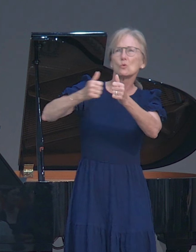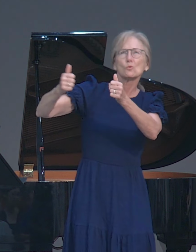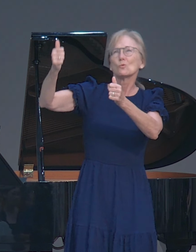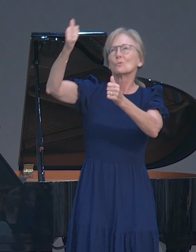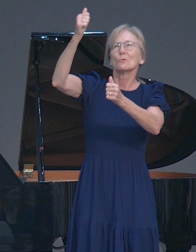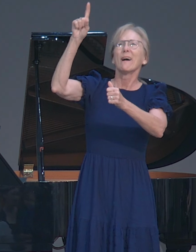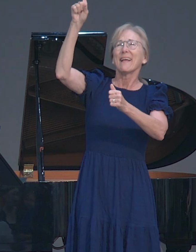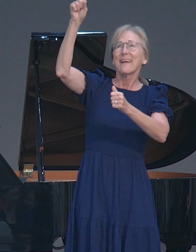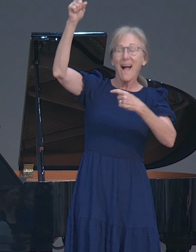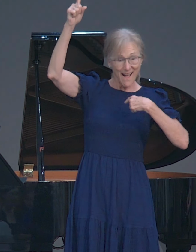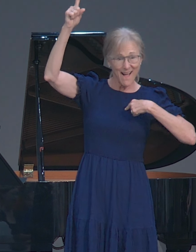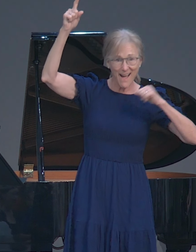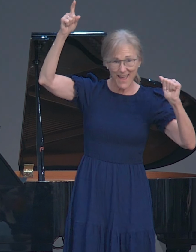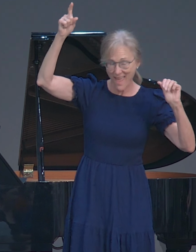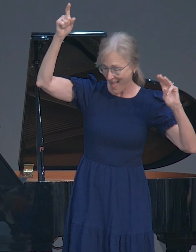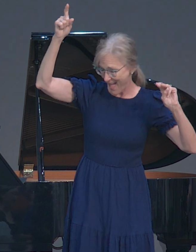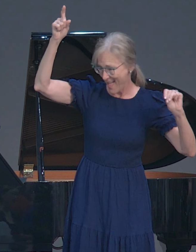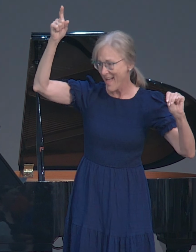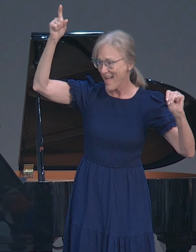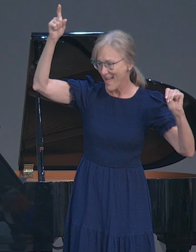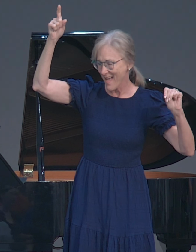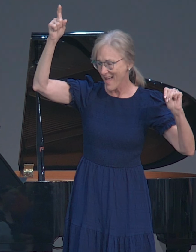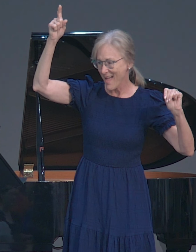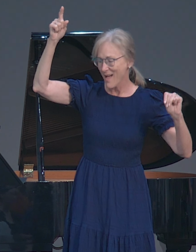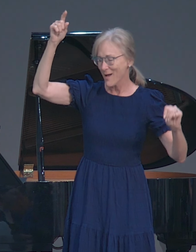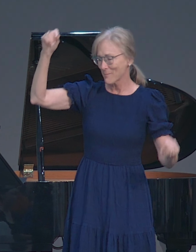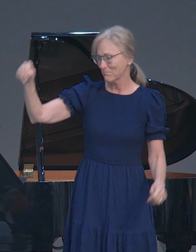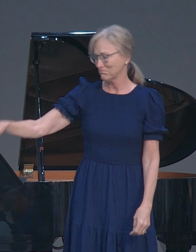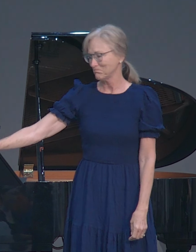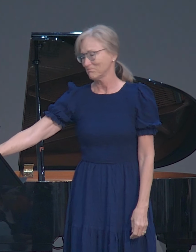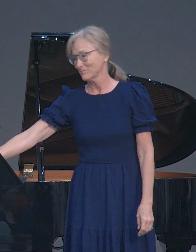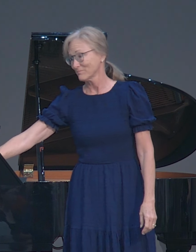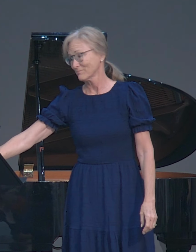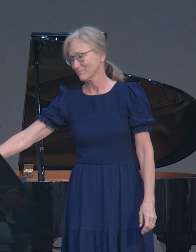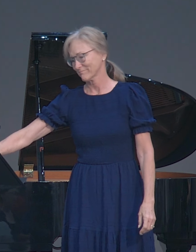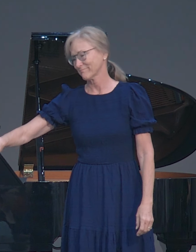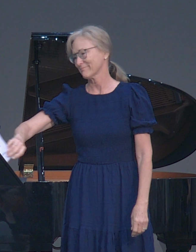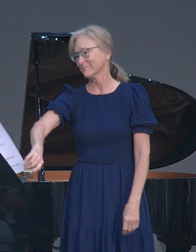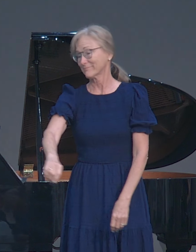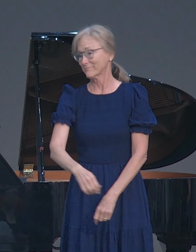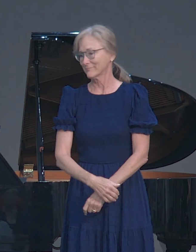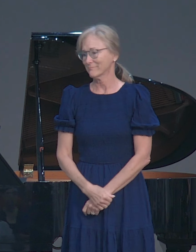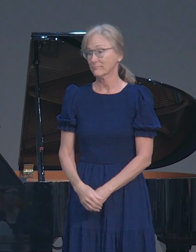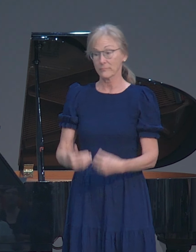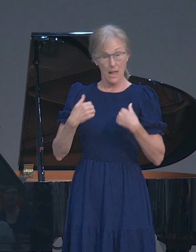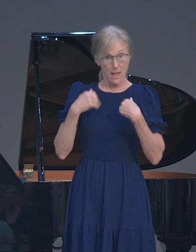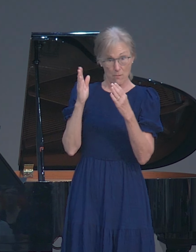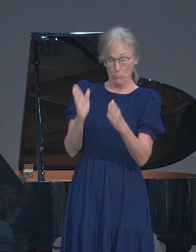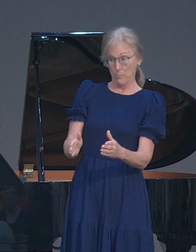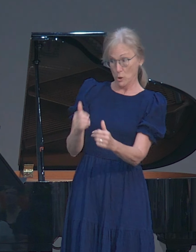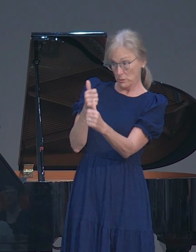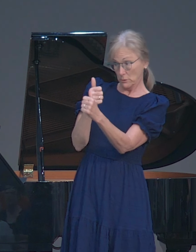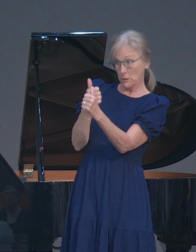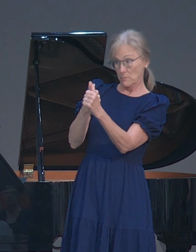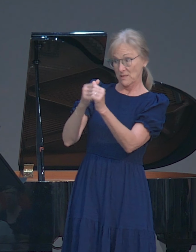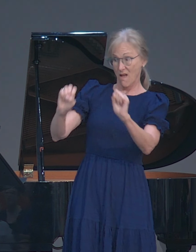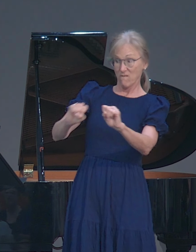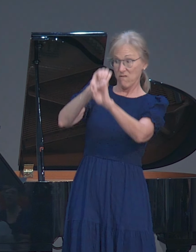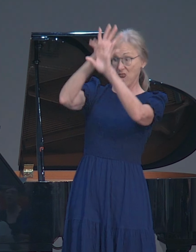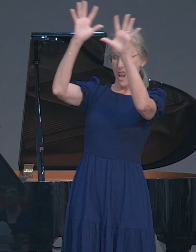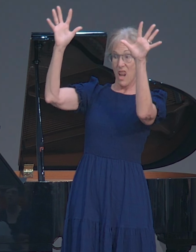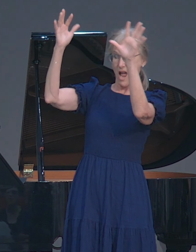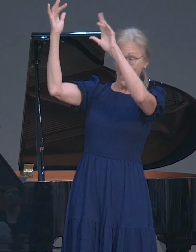Jesus the great I am, who is the light that